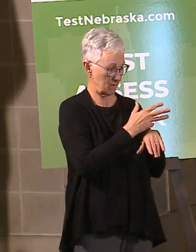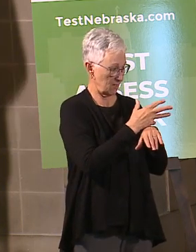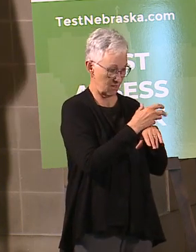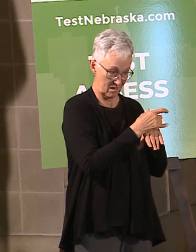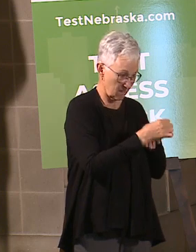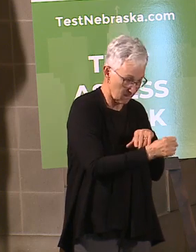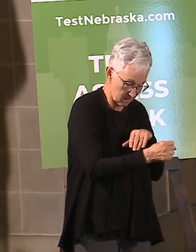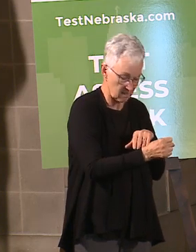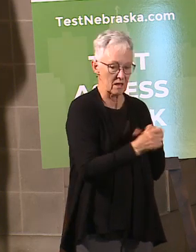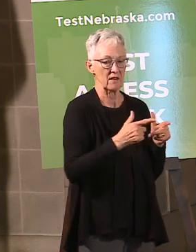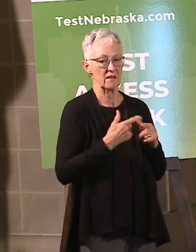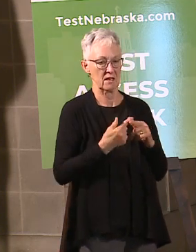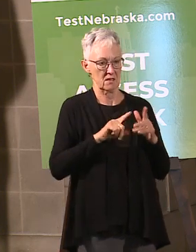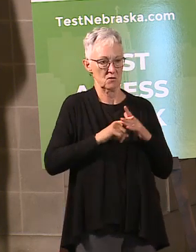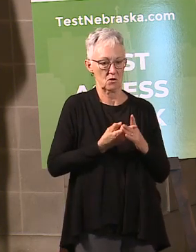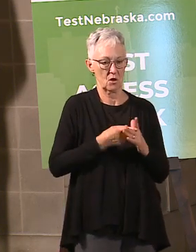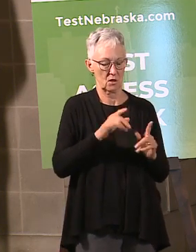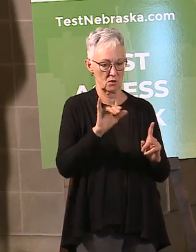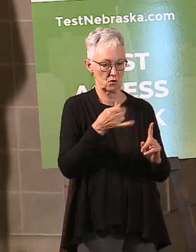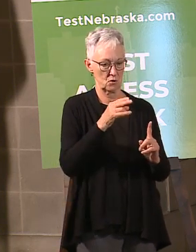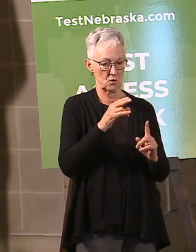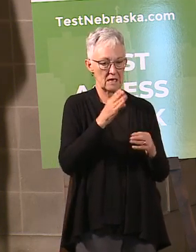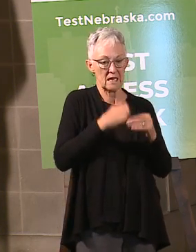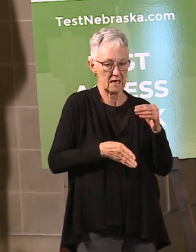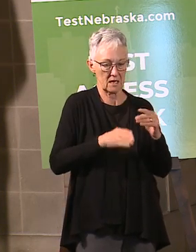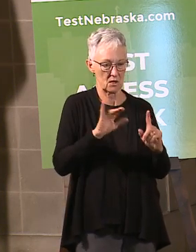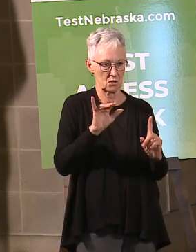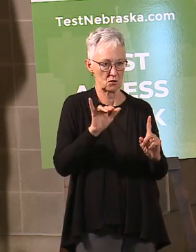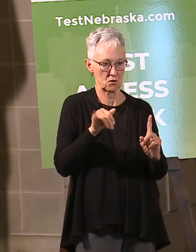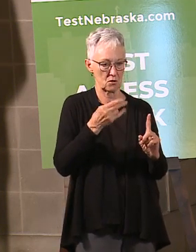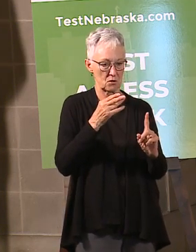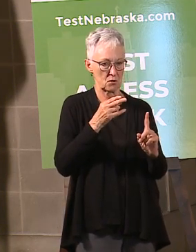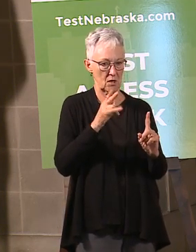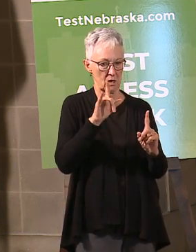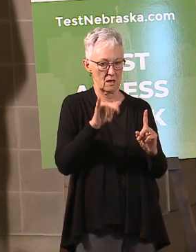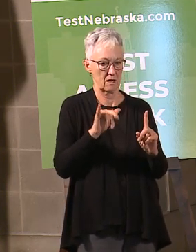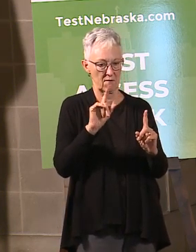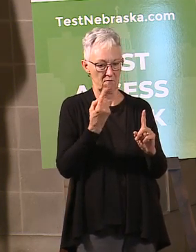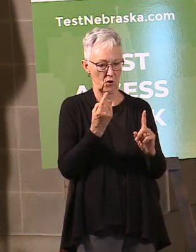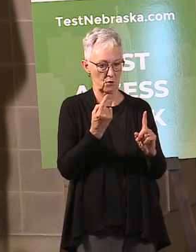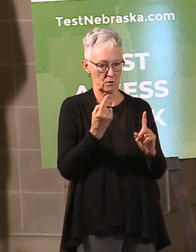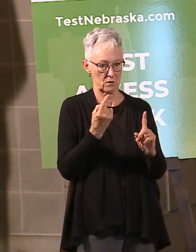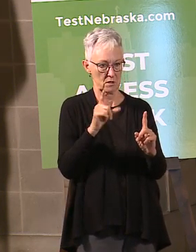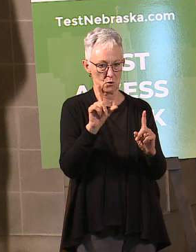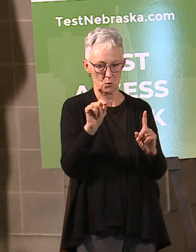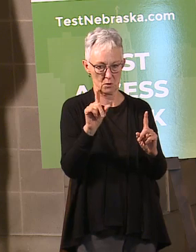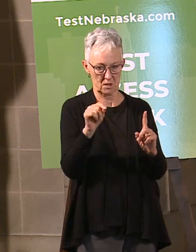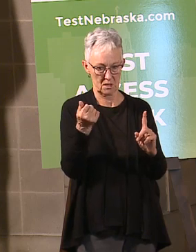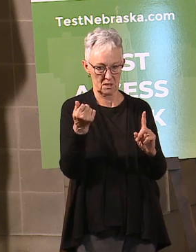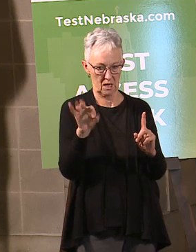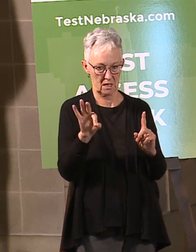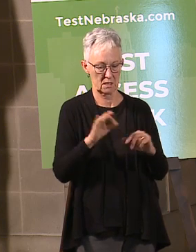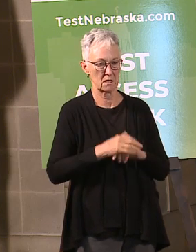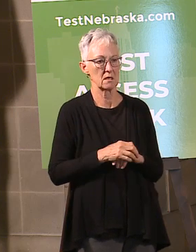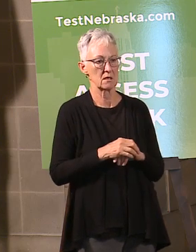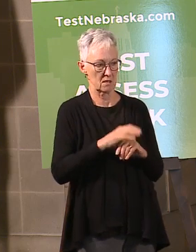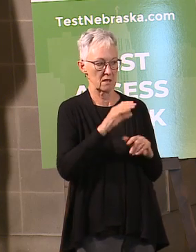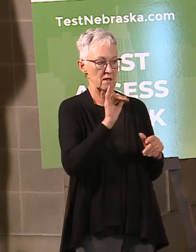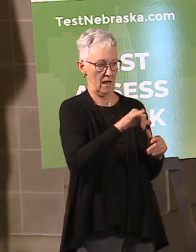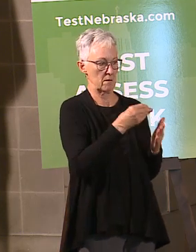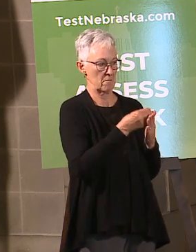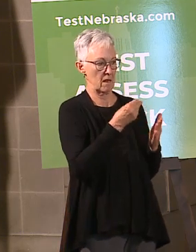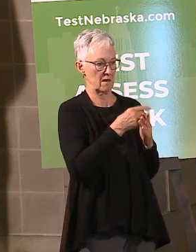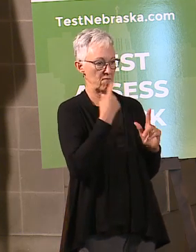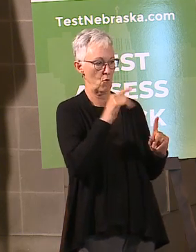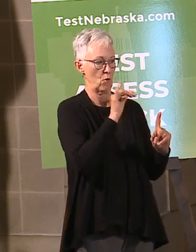of 2019, or ending after July 1st, 2019. So we'll have to go